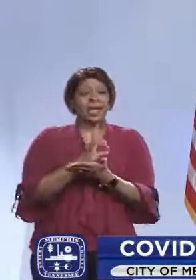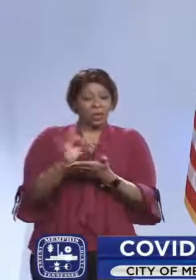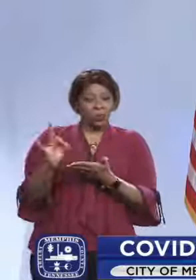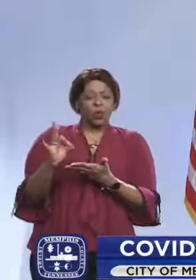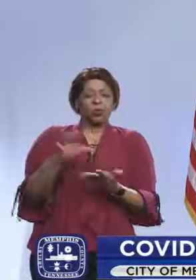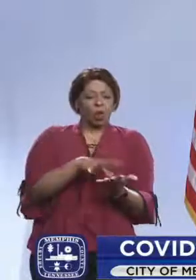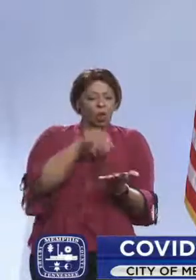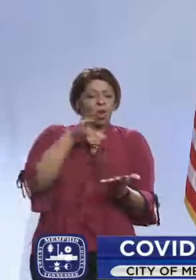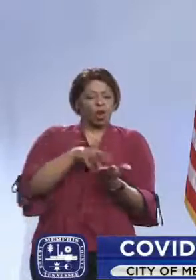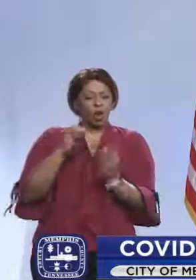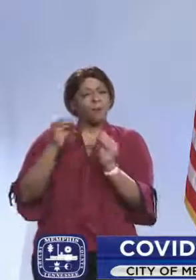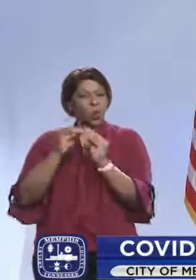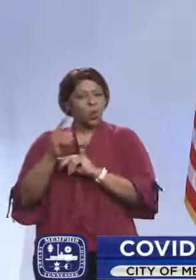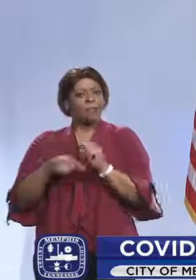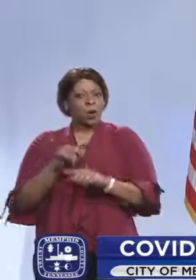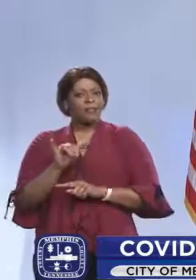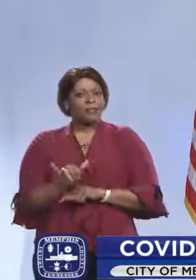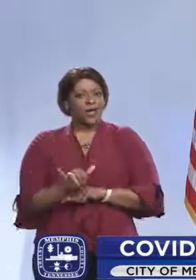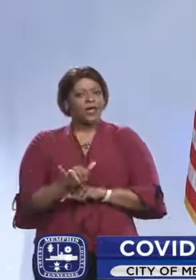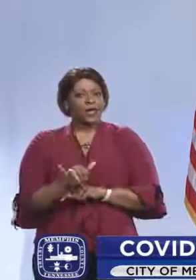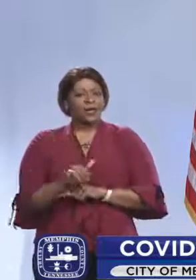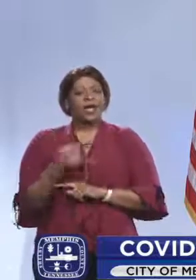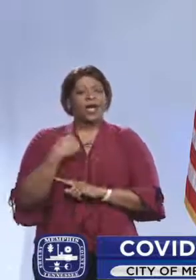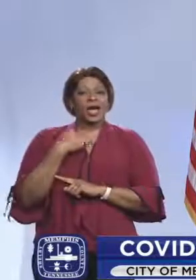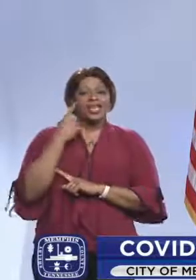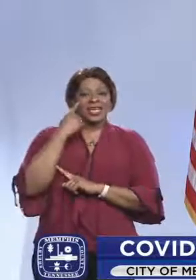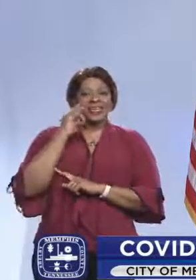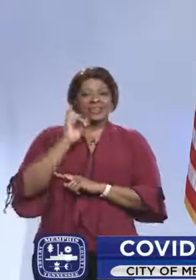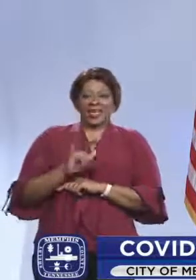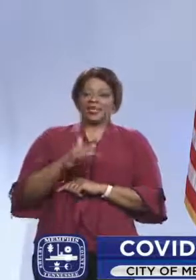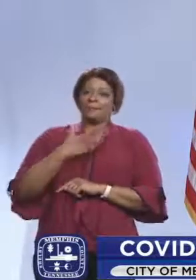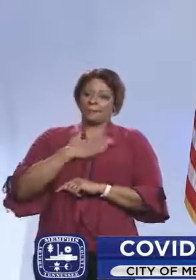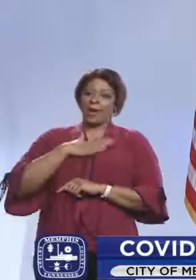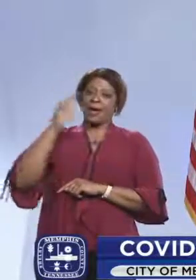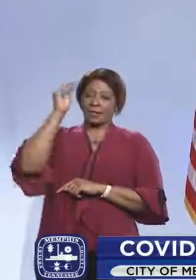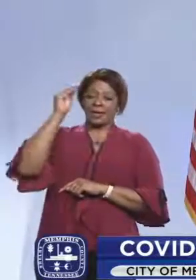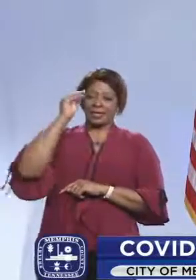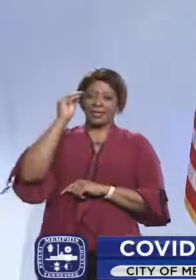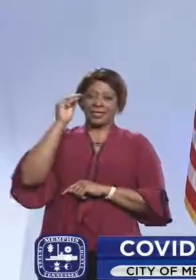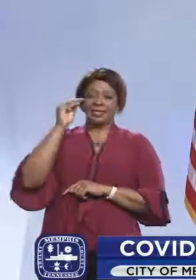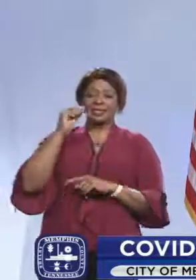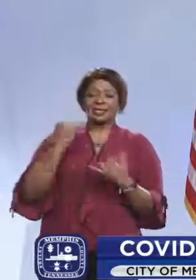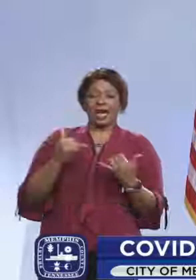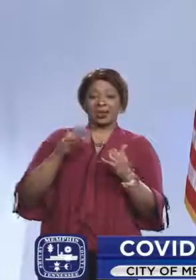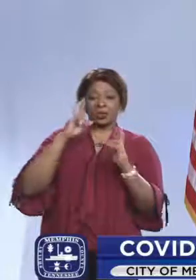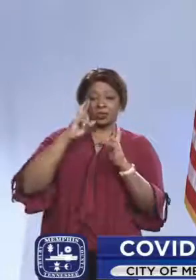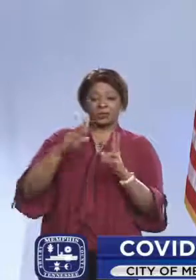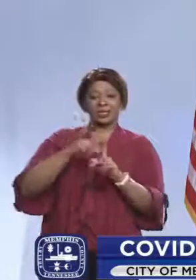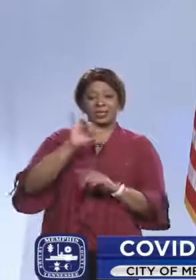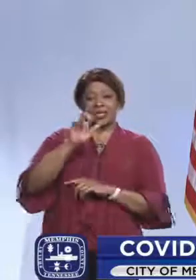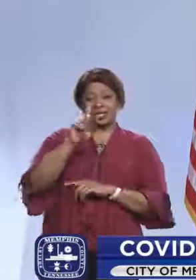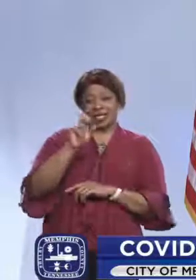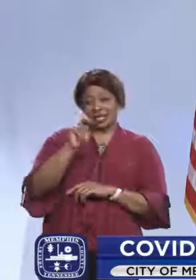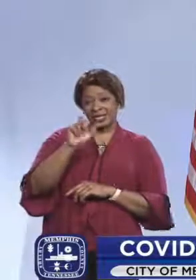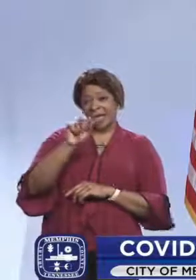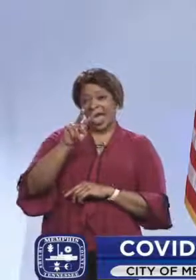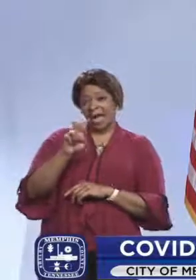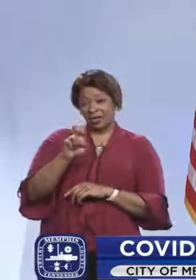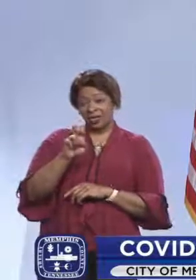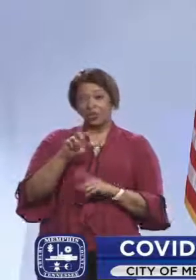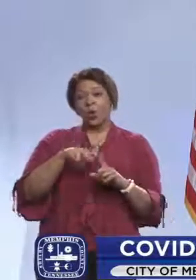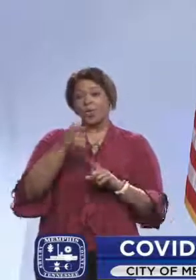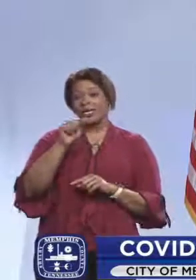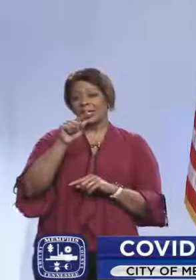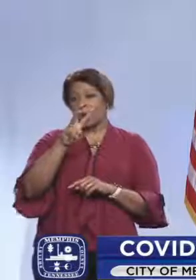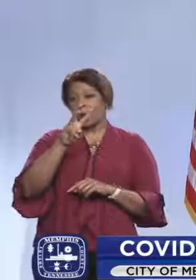we'll learn more about that. But I think that's just my opinion. With respect to the Jackson Avenue Field Hospital,